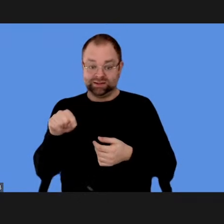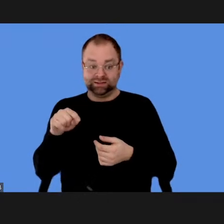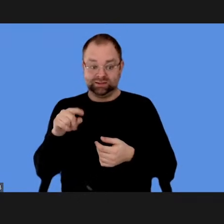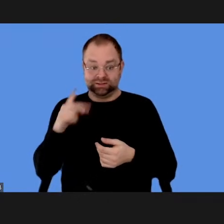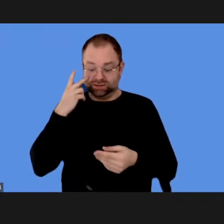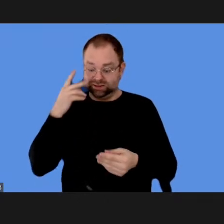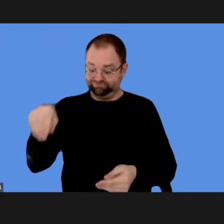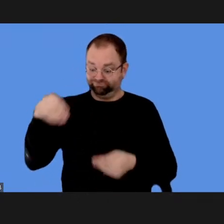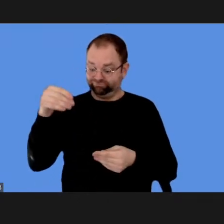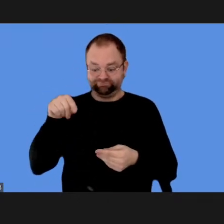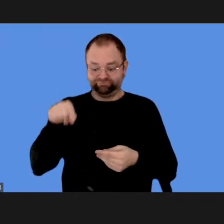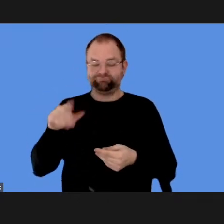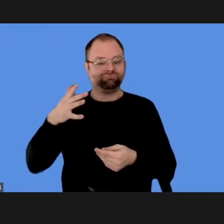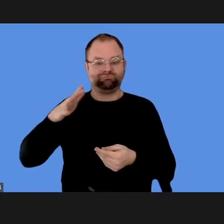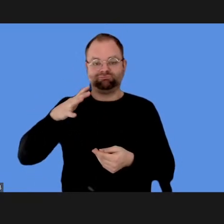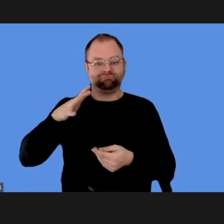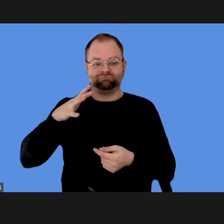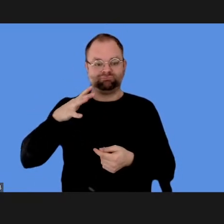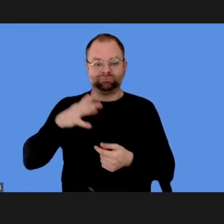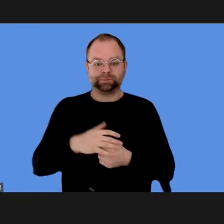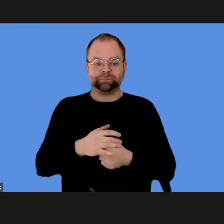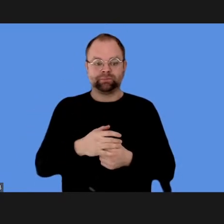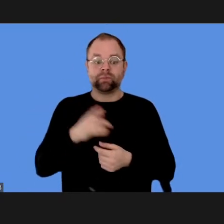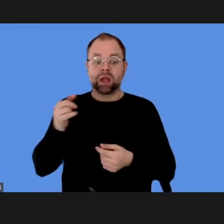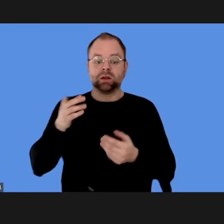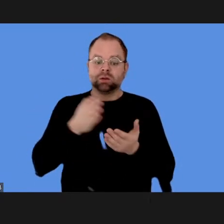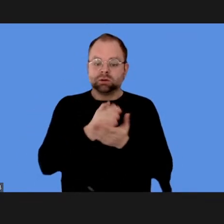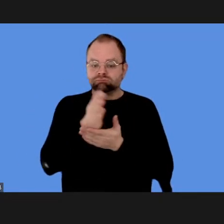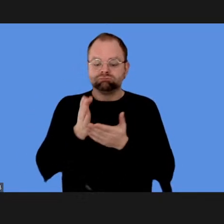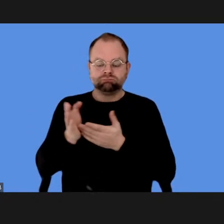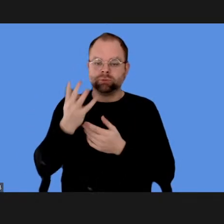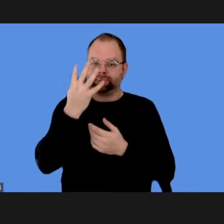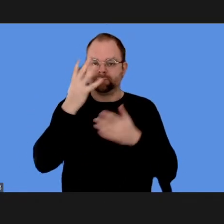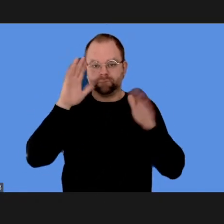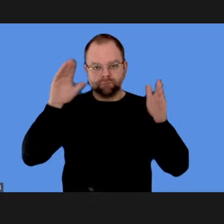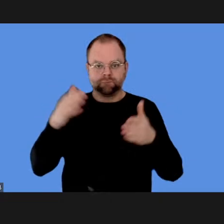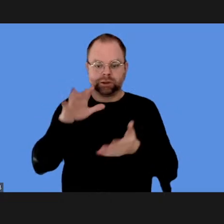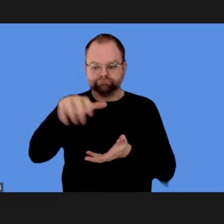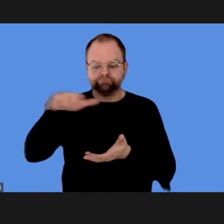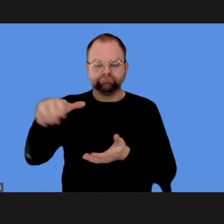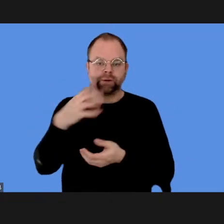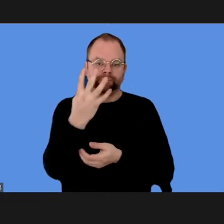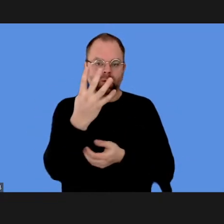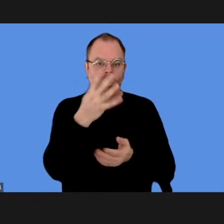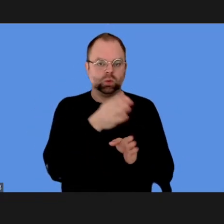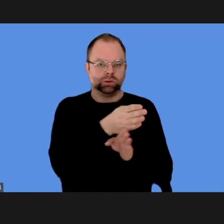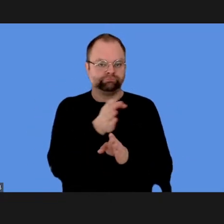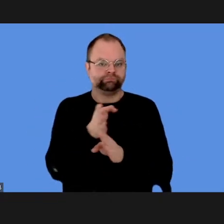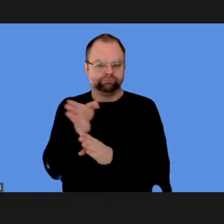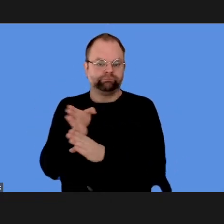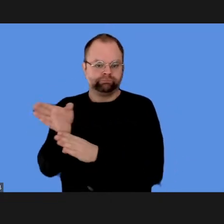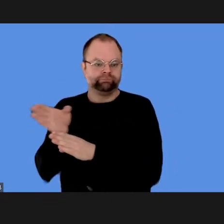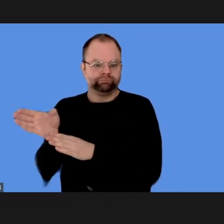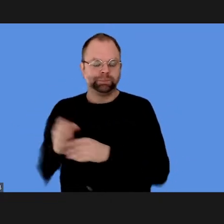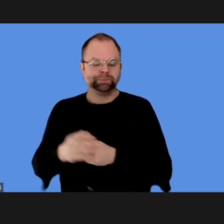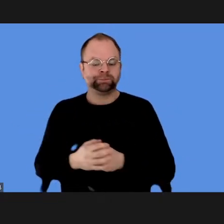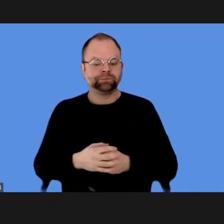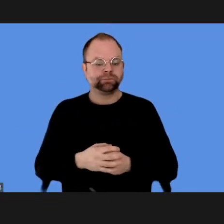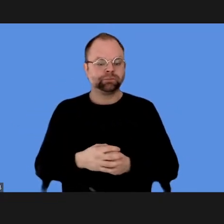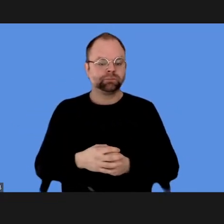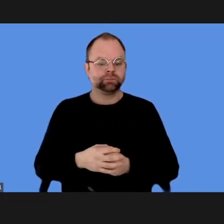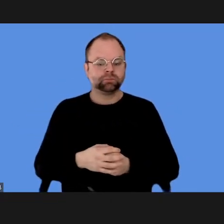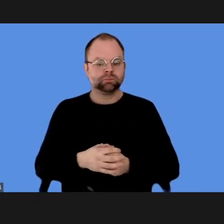they manage, their national statistical system. No binding legal frameworks.